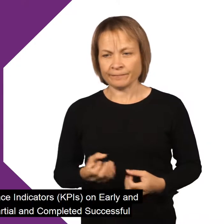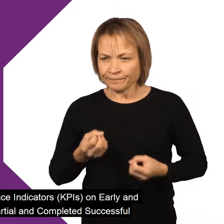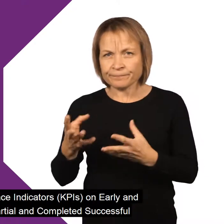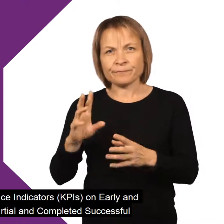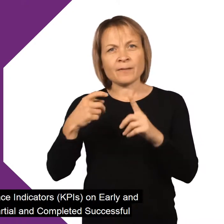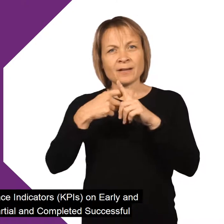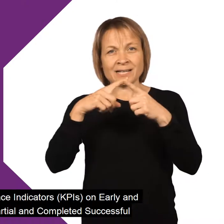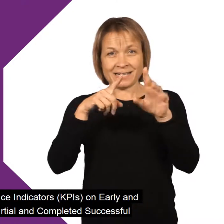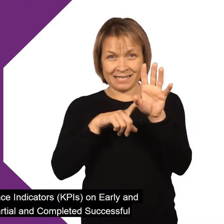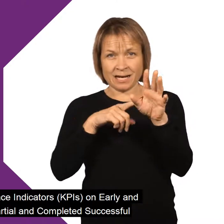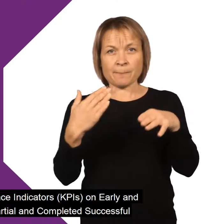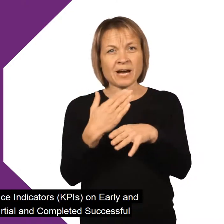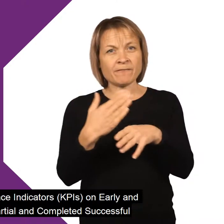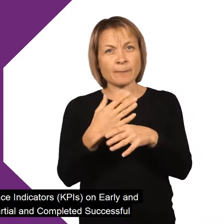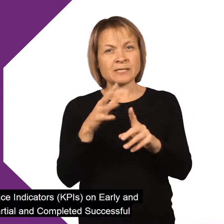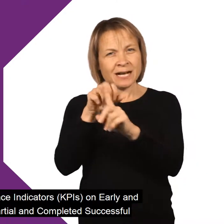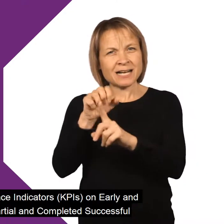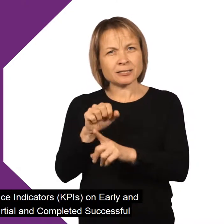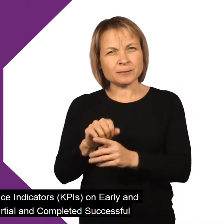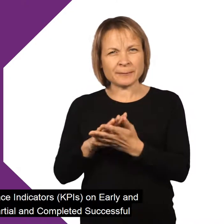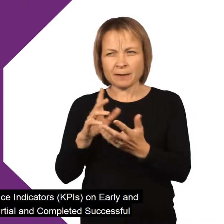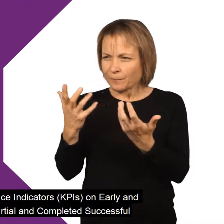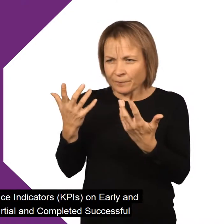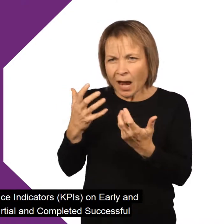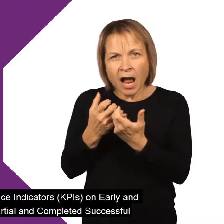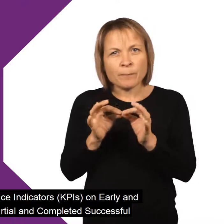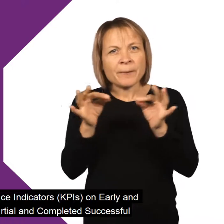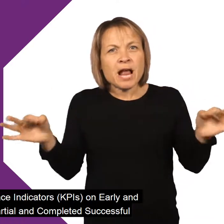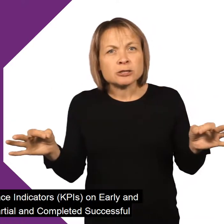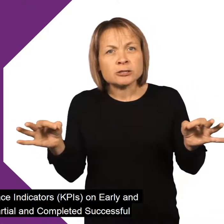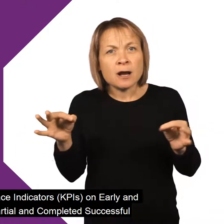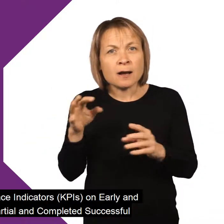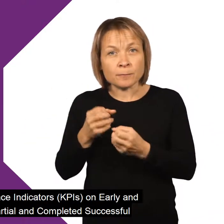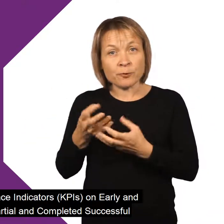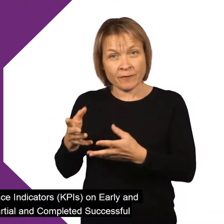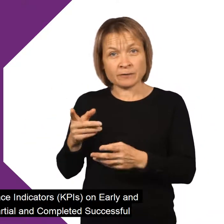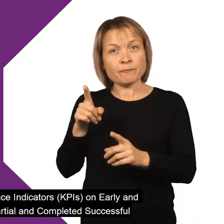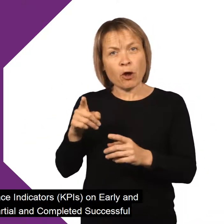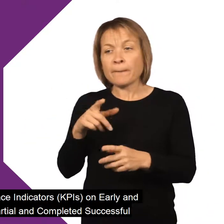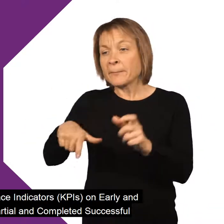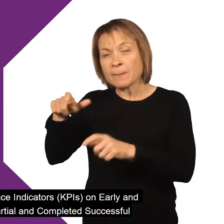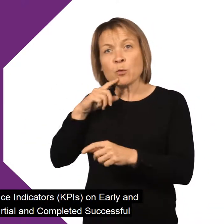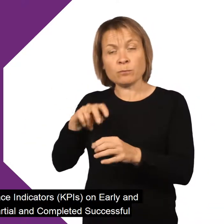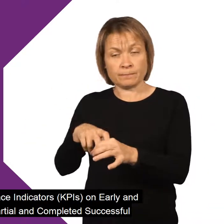Provide key performance indicators on early and further withdrawal,